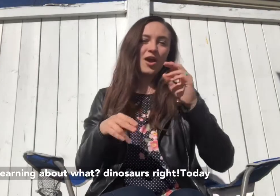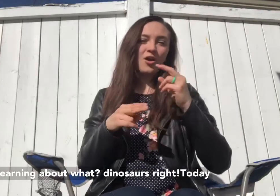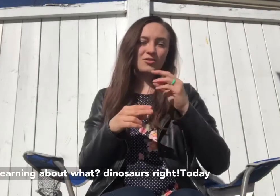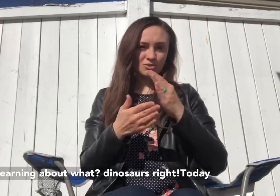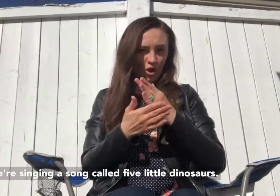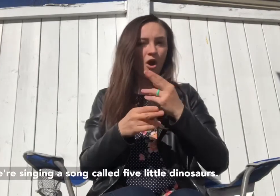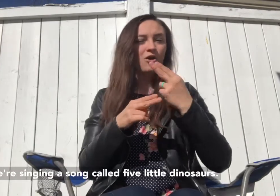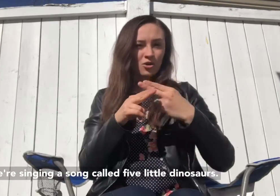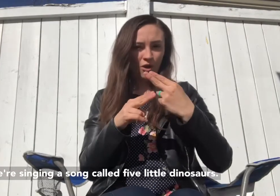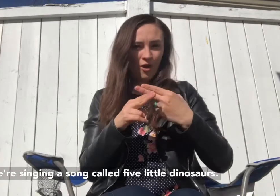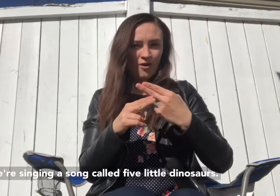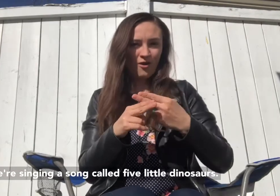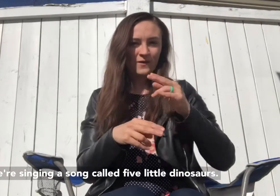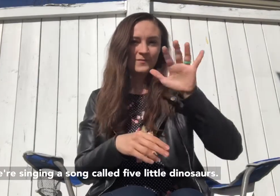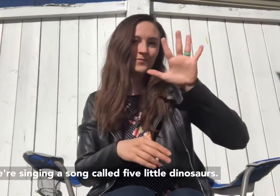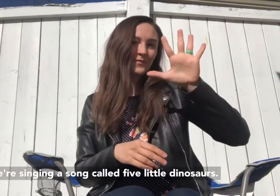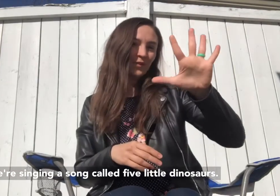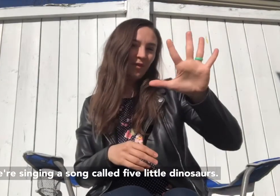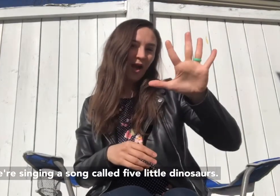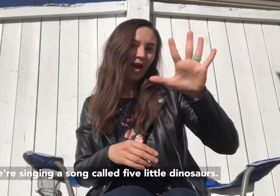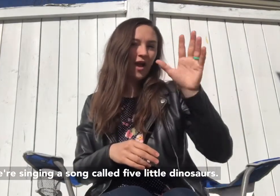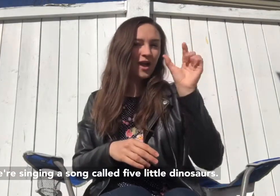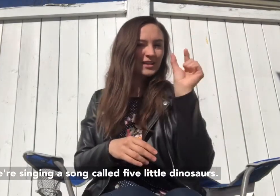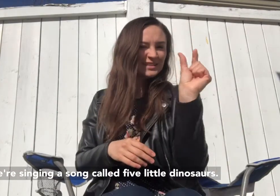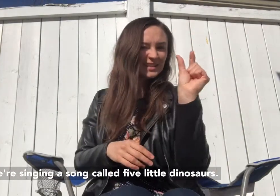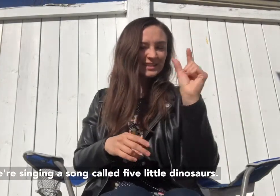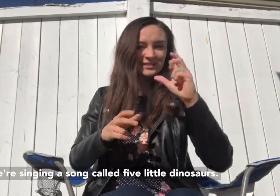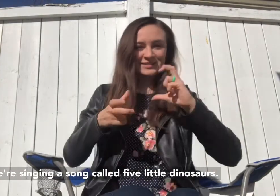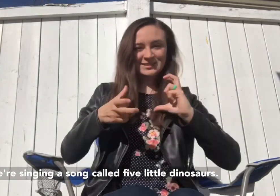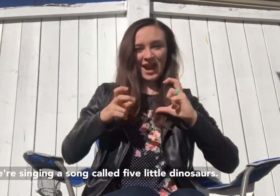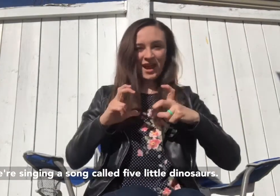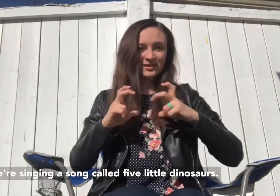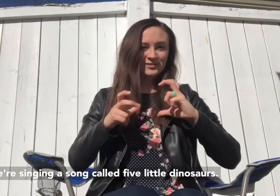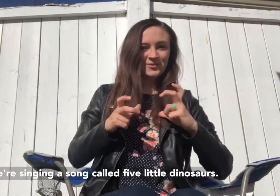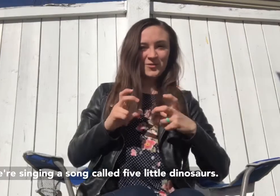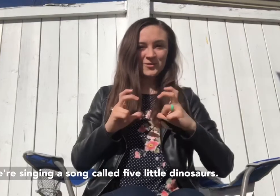Today we're singing a song called Five Little Dinosaurs.